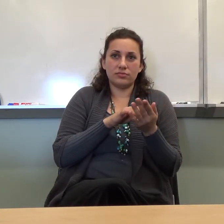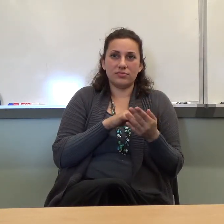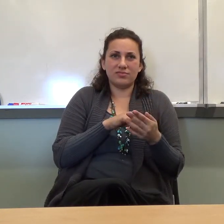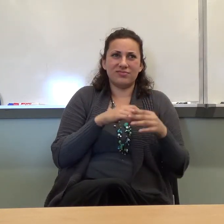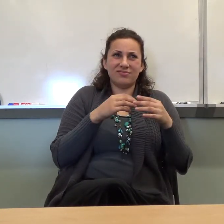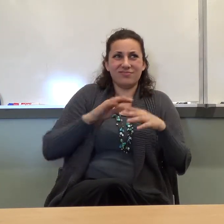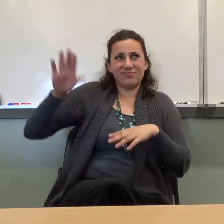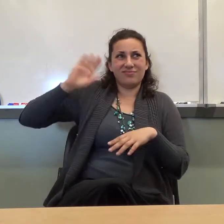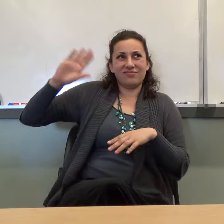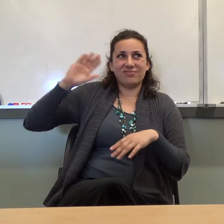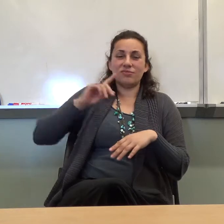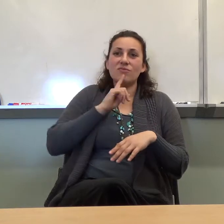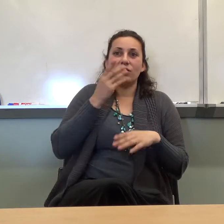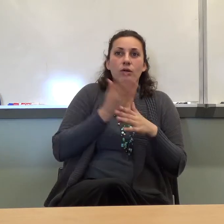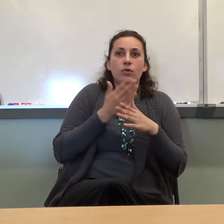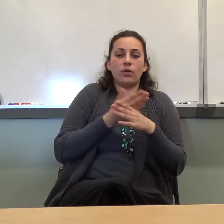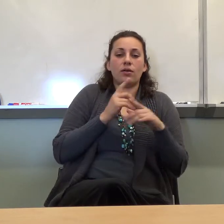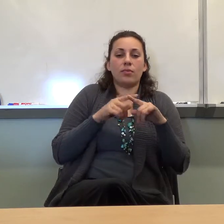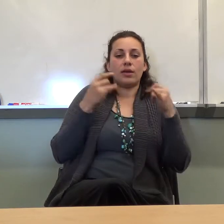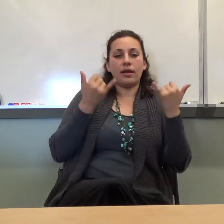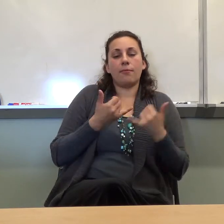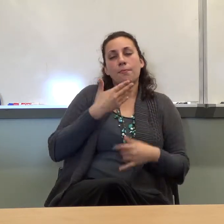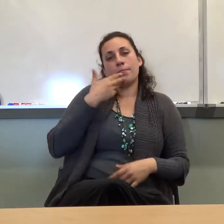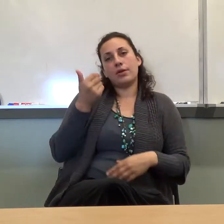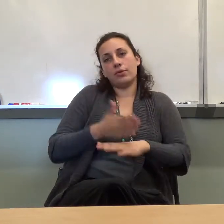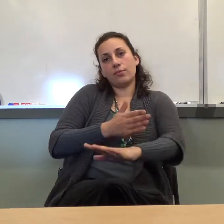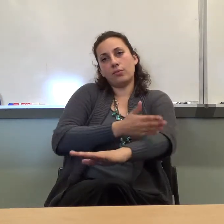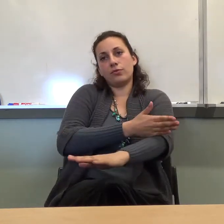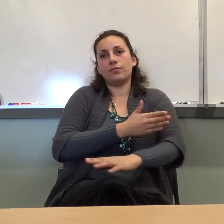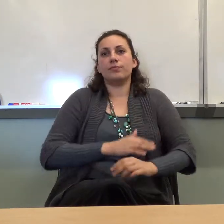anymore. All right, let's see what the button pushes would be.